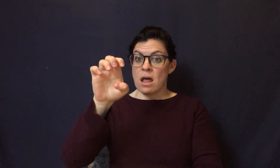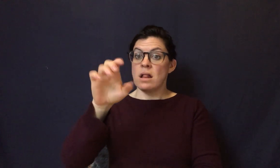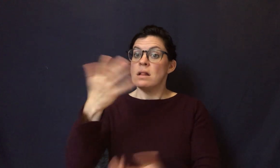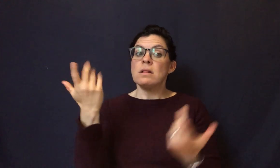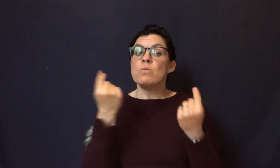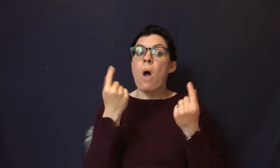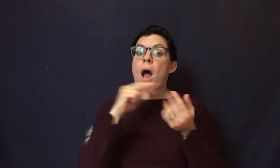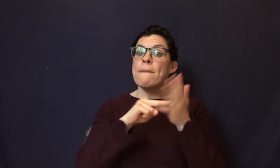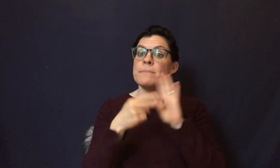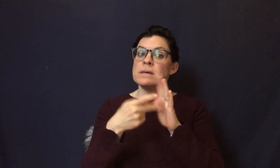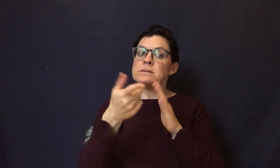so